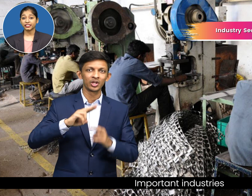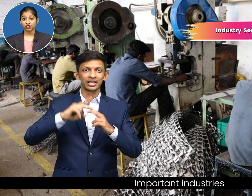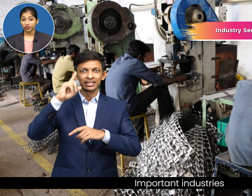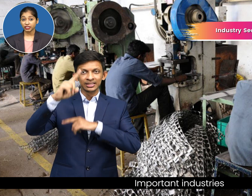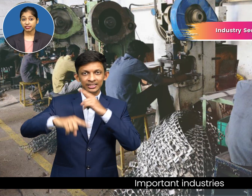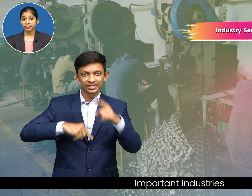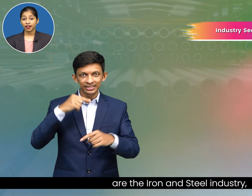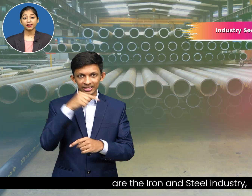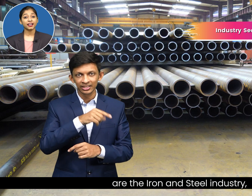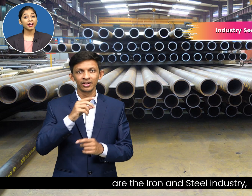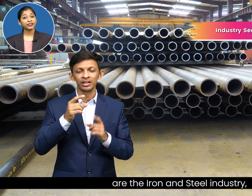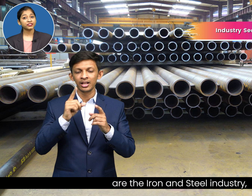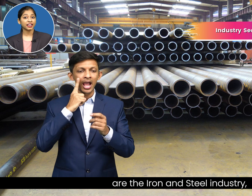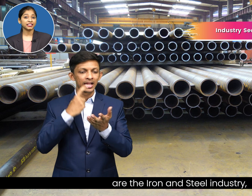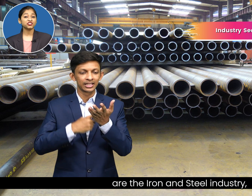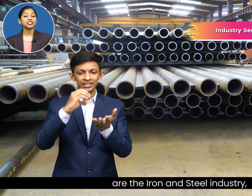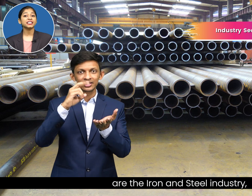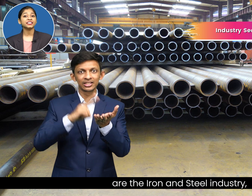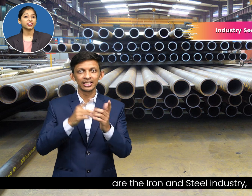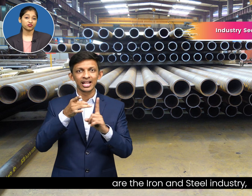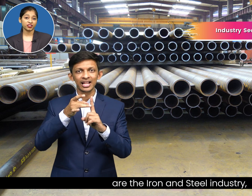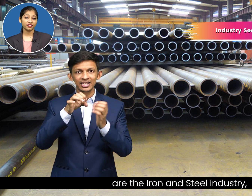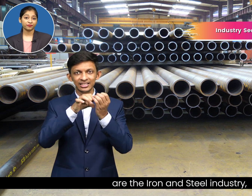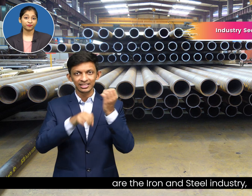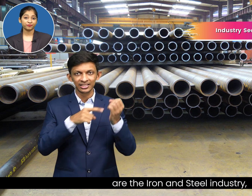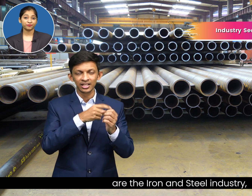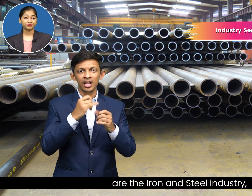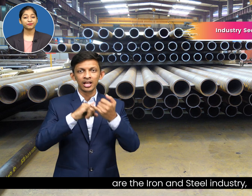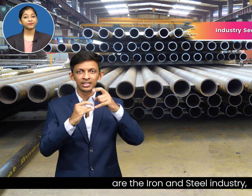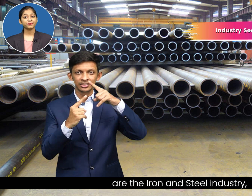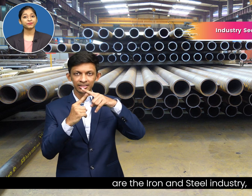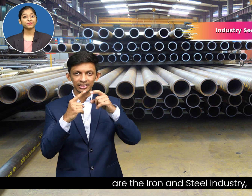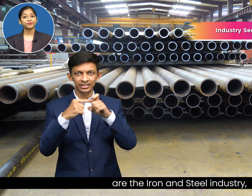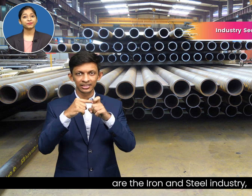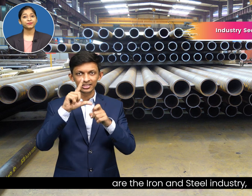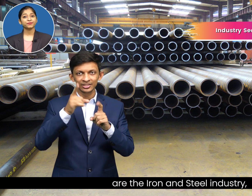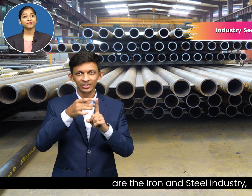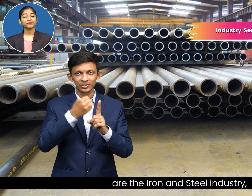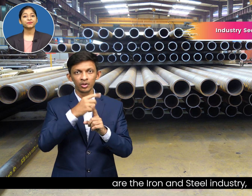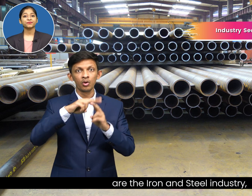Important industries are the iron and steel industry,